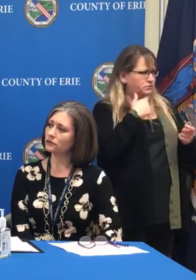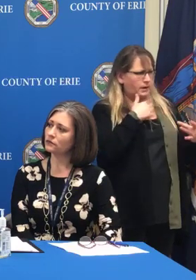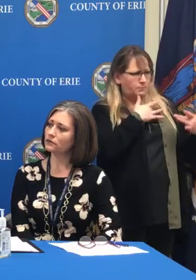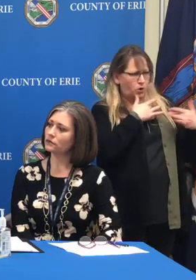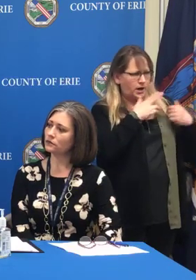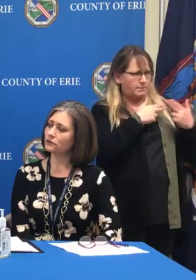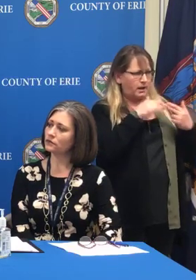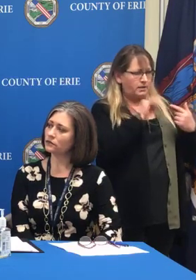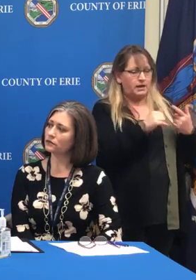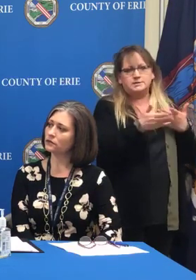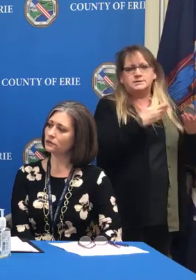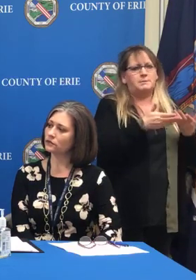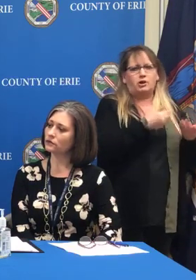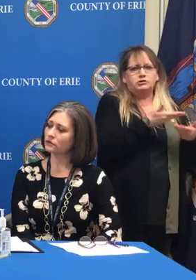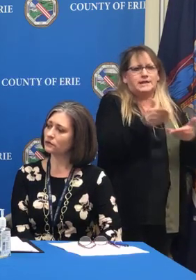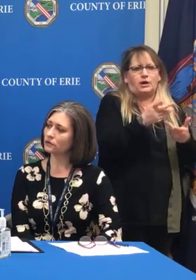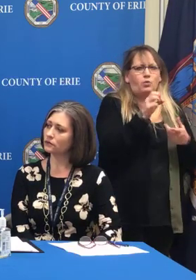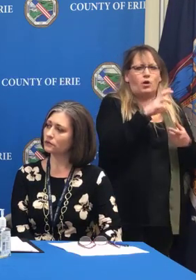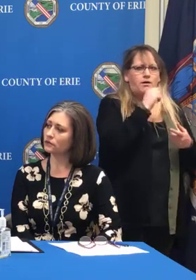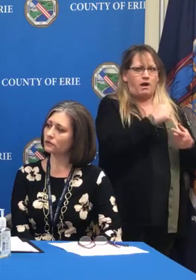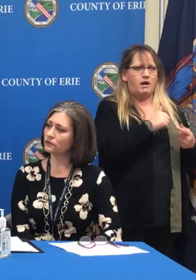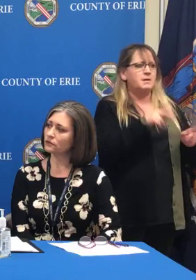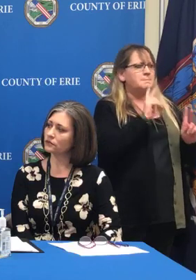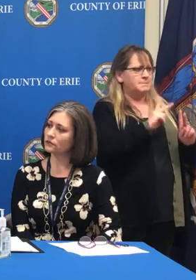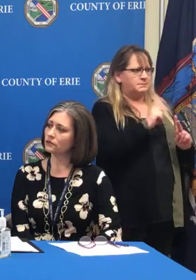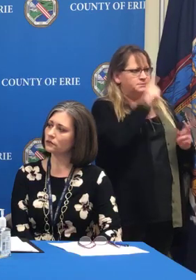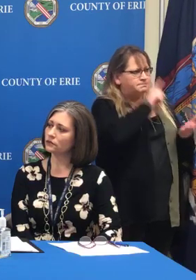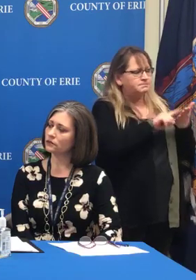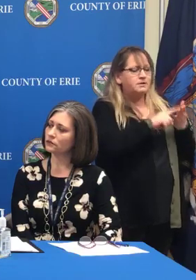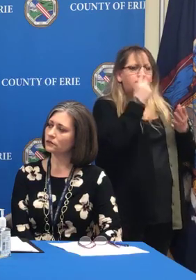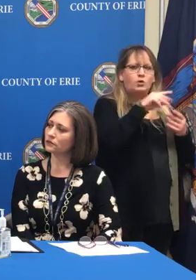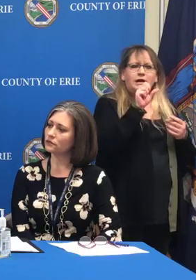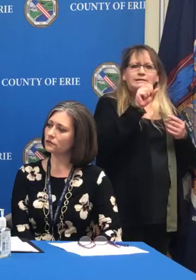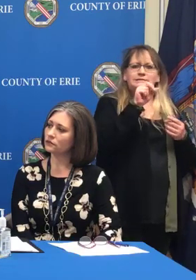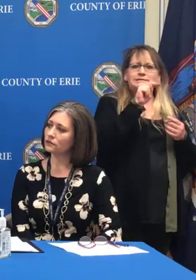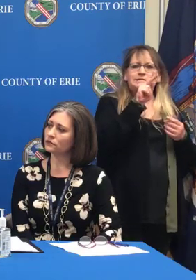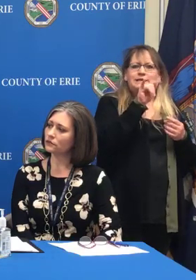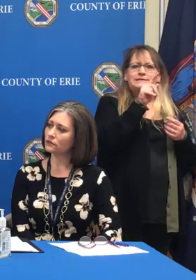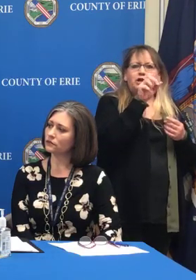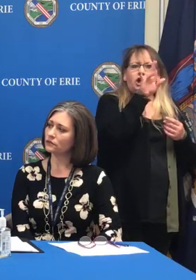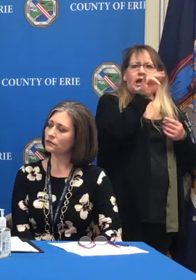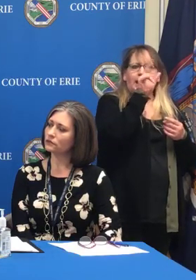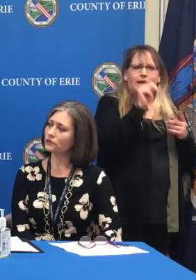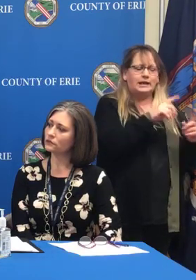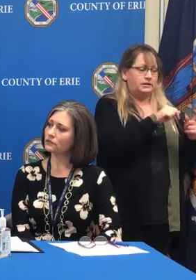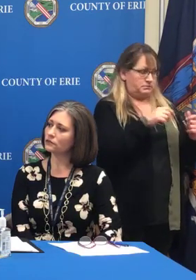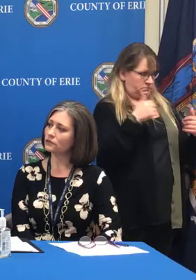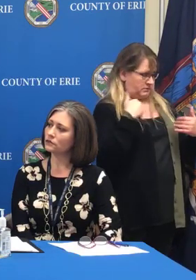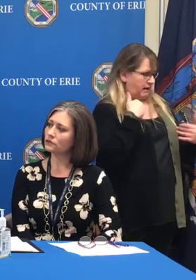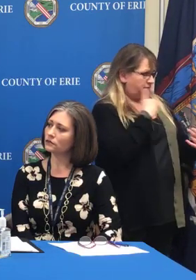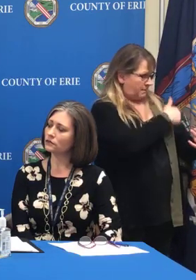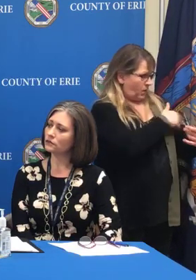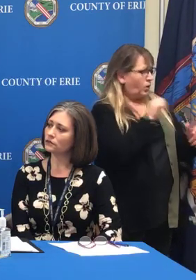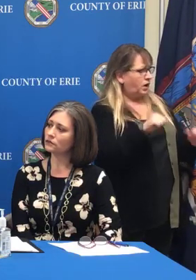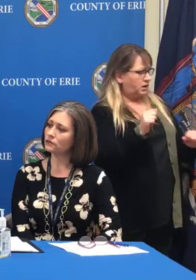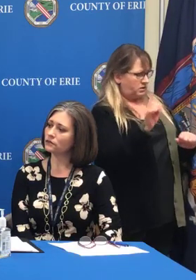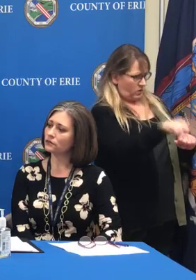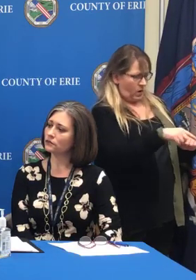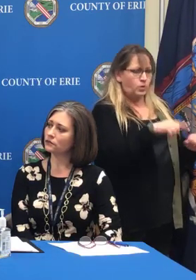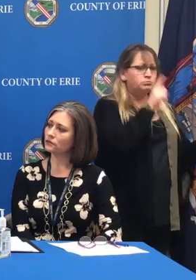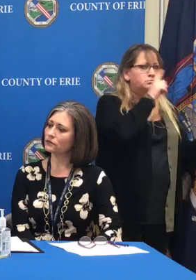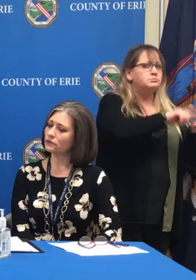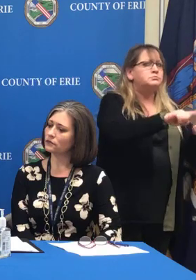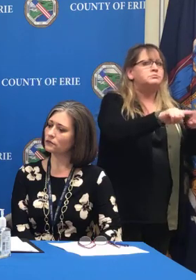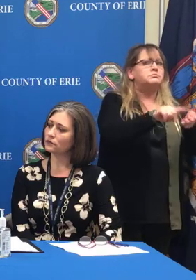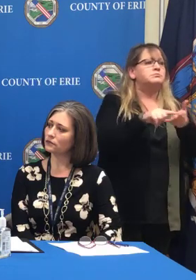if it's just takeout now, our sanitarians can go in there, and they still have the power and are doing that. We're still sending sanitarians out to do spot